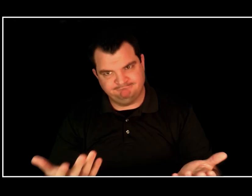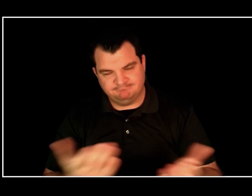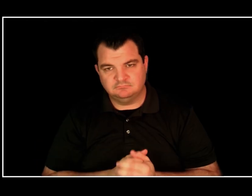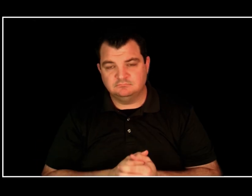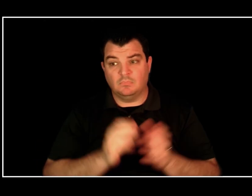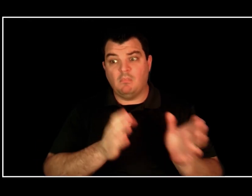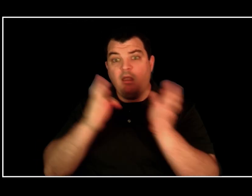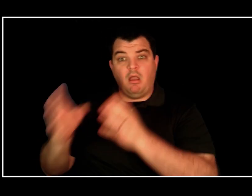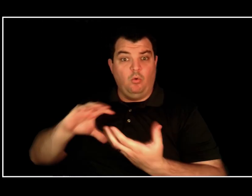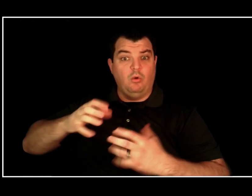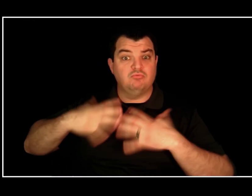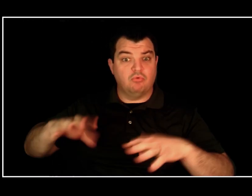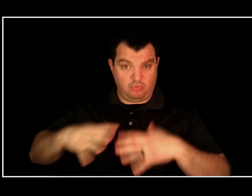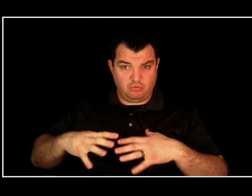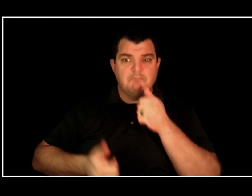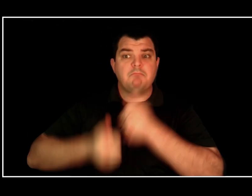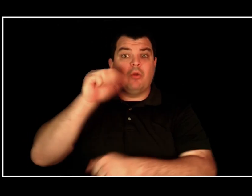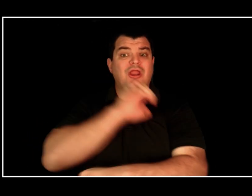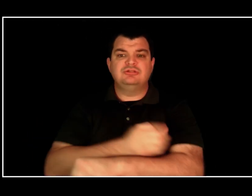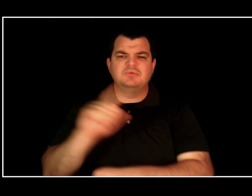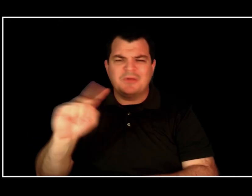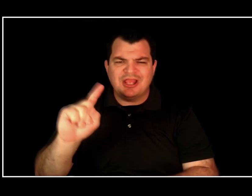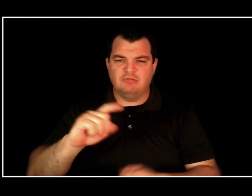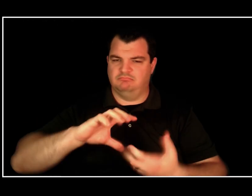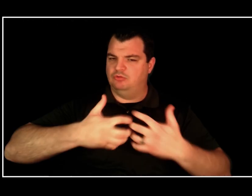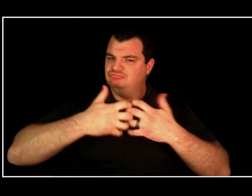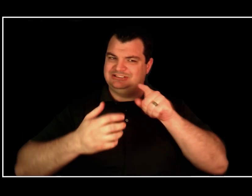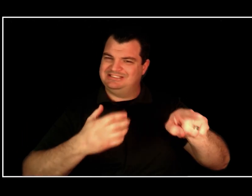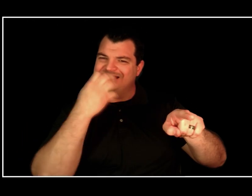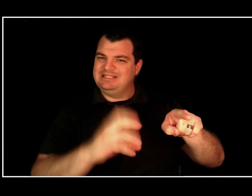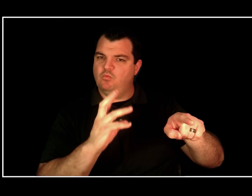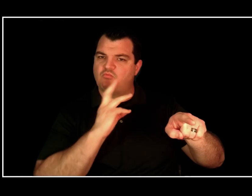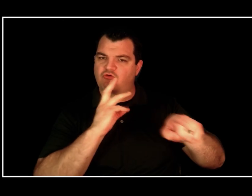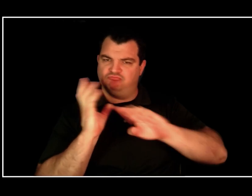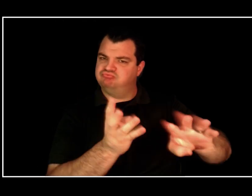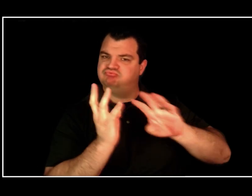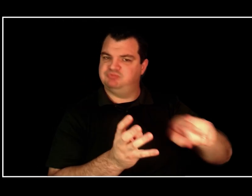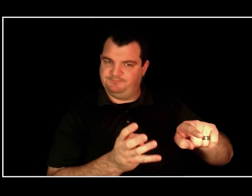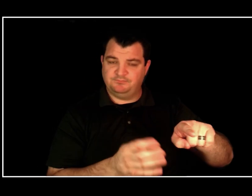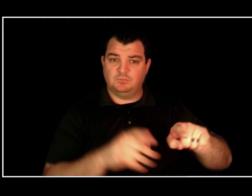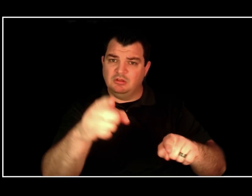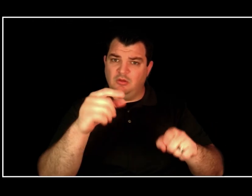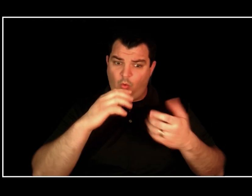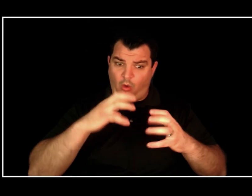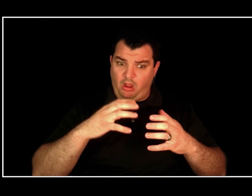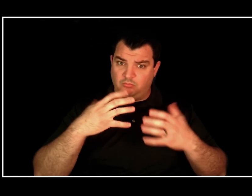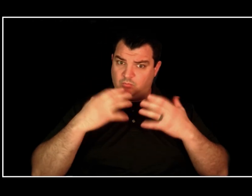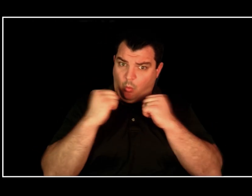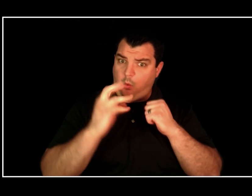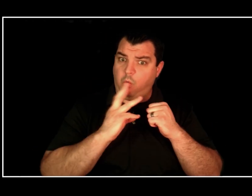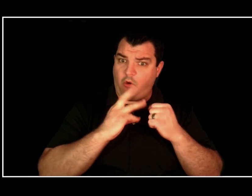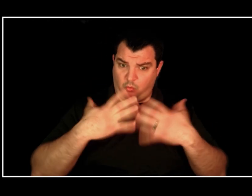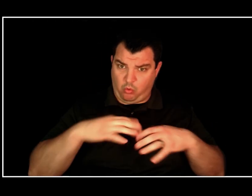Washing clothes. Most of the energy used by a washing machine goes to heating water. Wash clothes